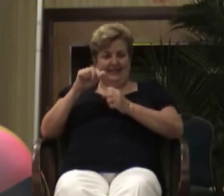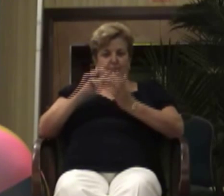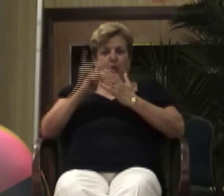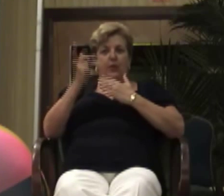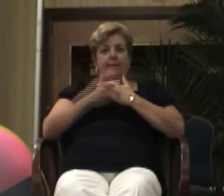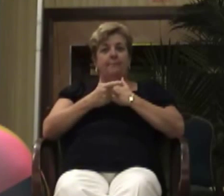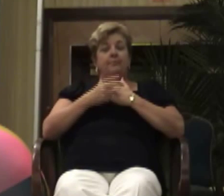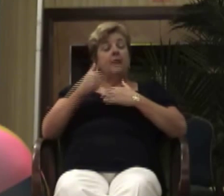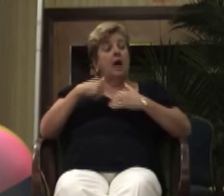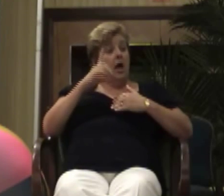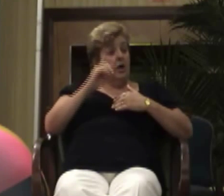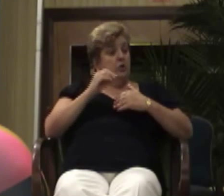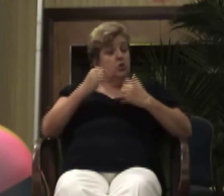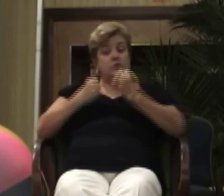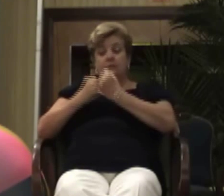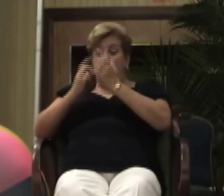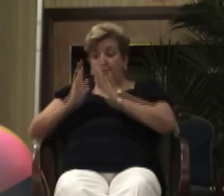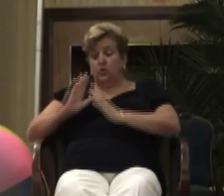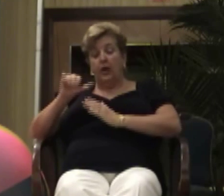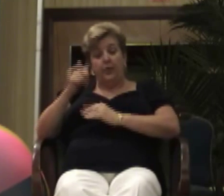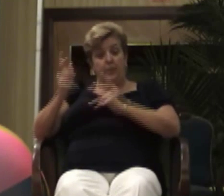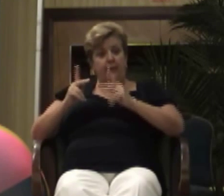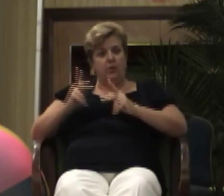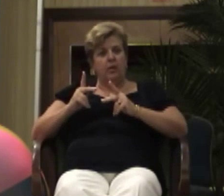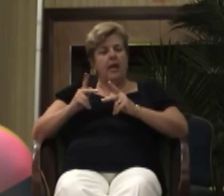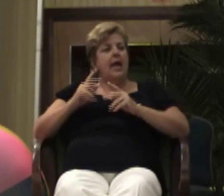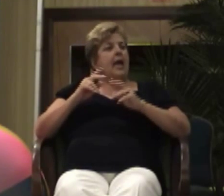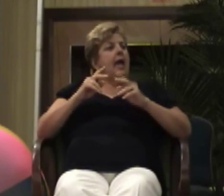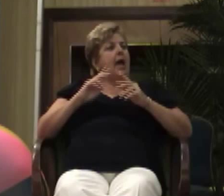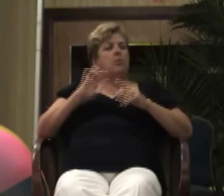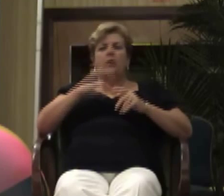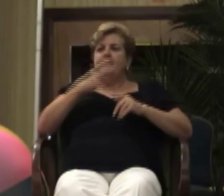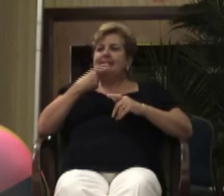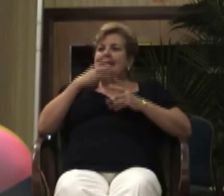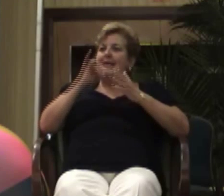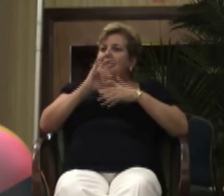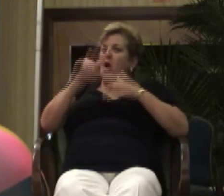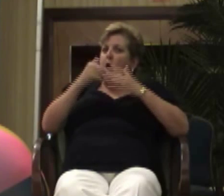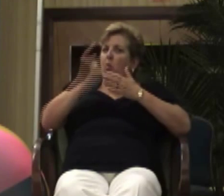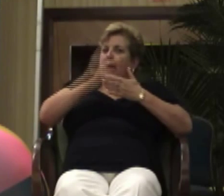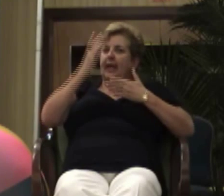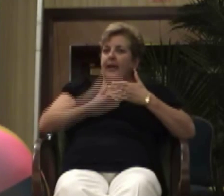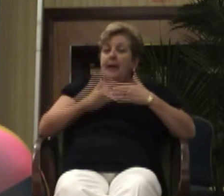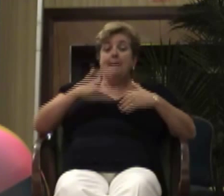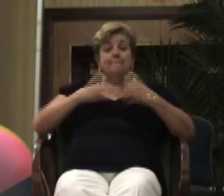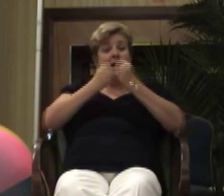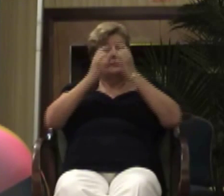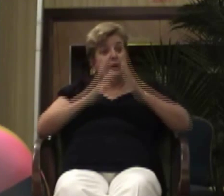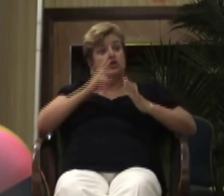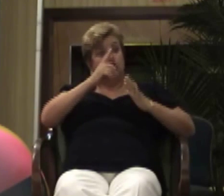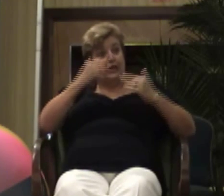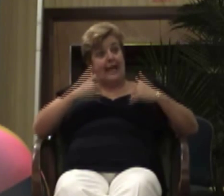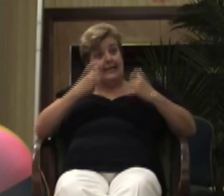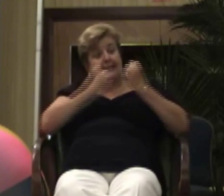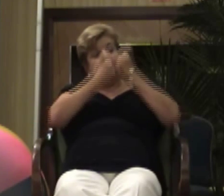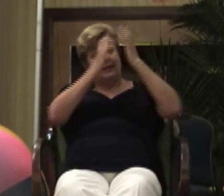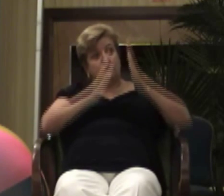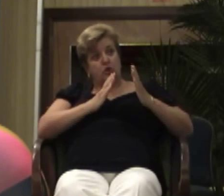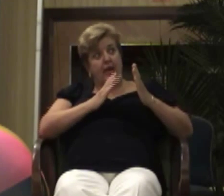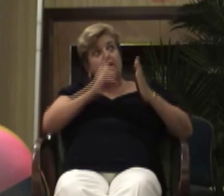and that has been said all weekend long, and I think that's extremely important. My sponsor has a sponsor, and she had a sponsor, and I know those women, and I've been